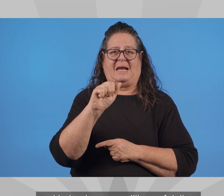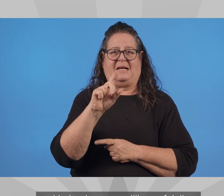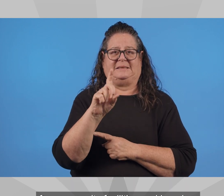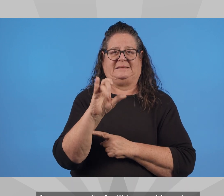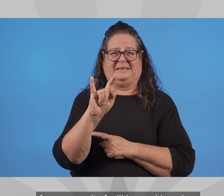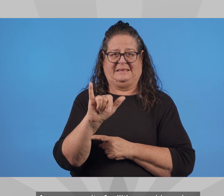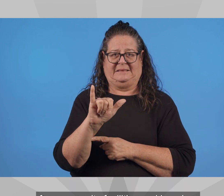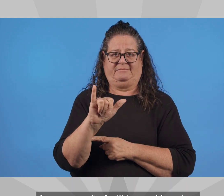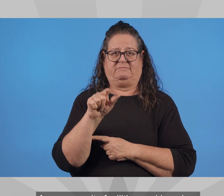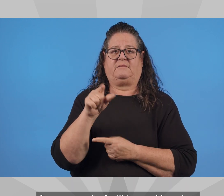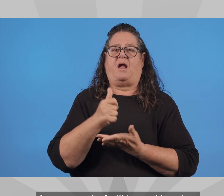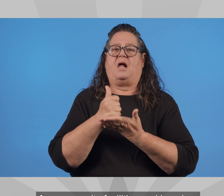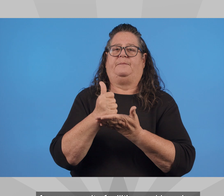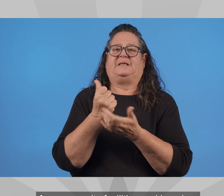for community facilities and housing.